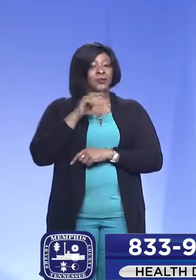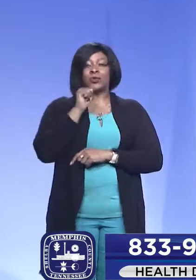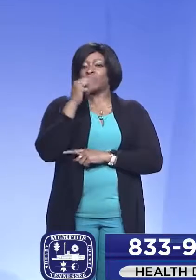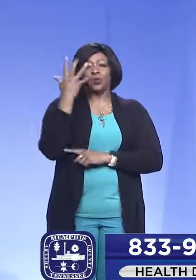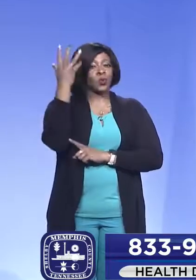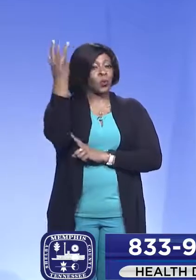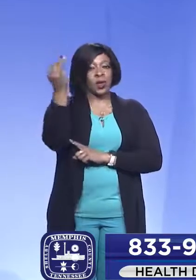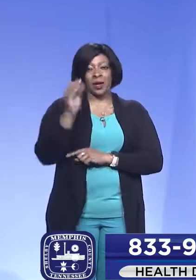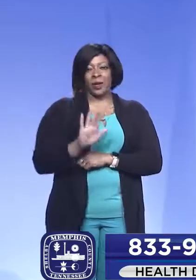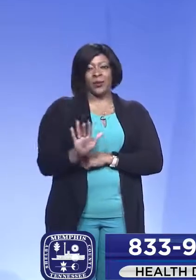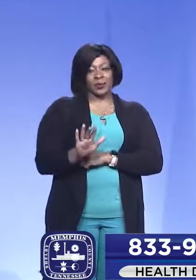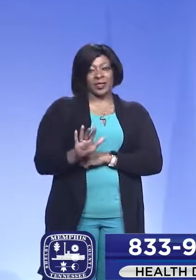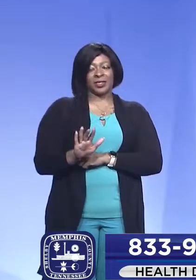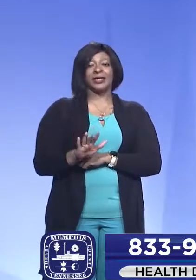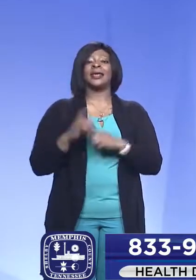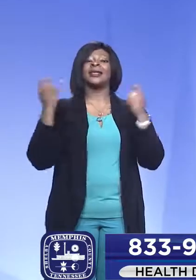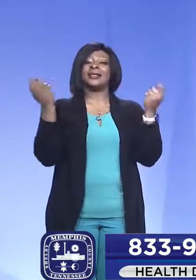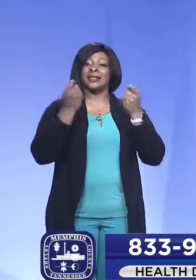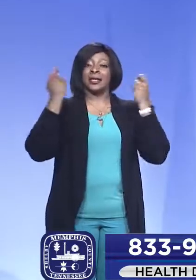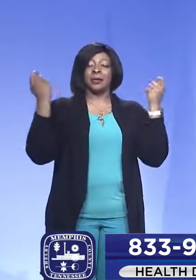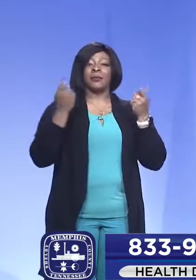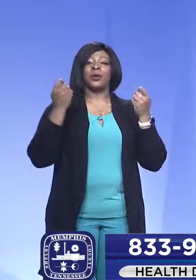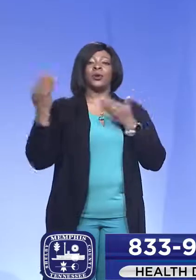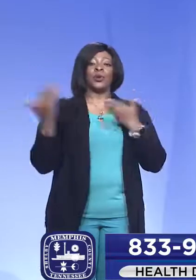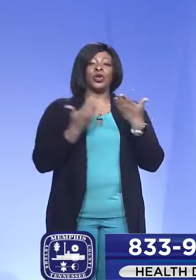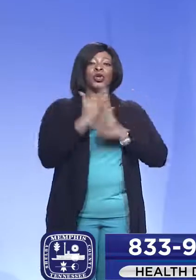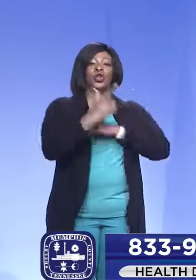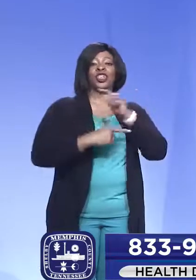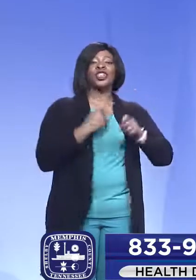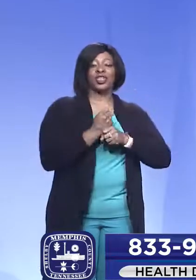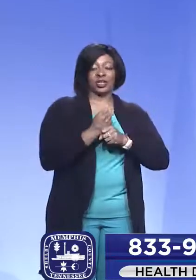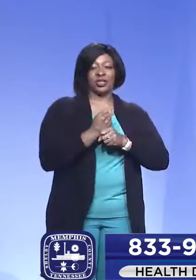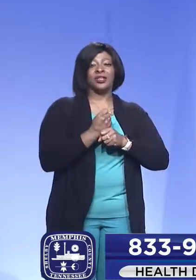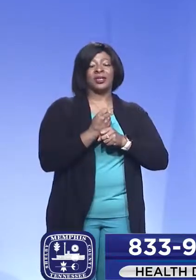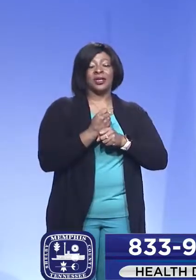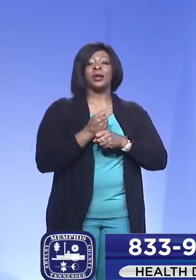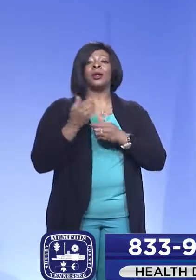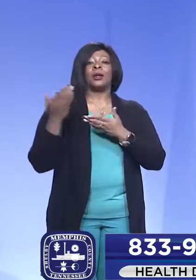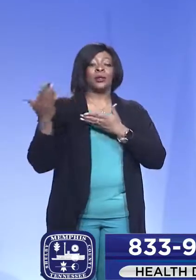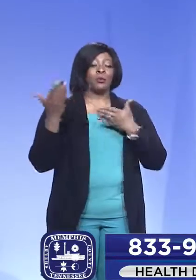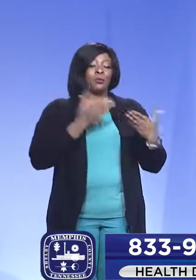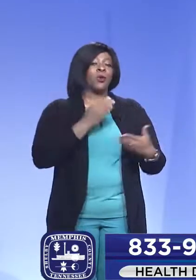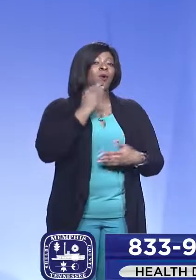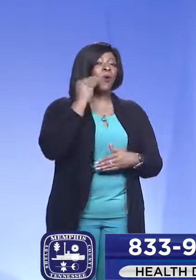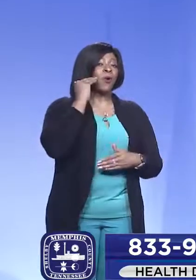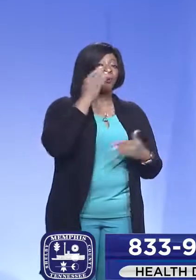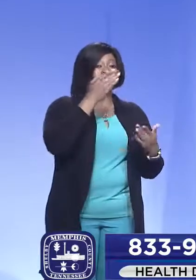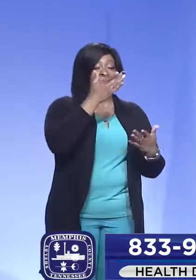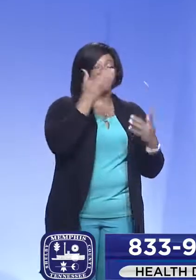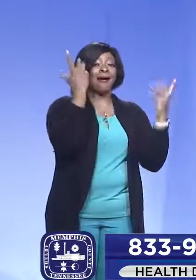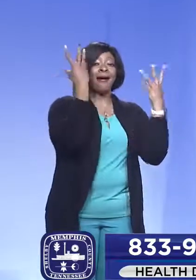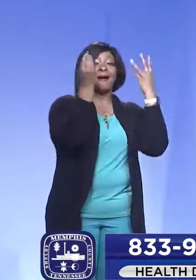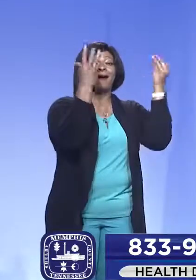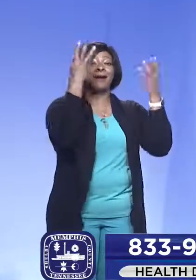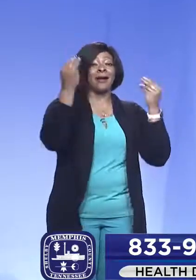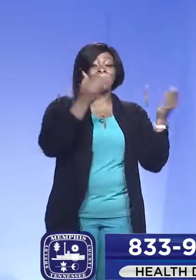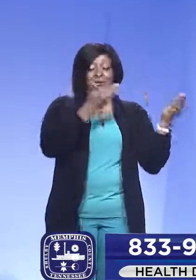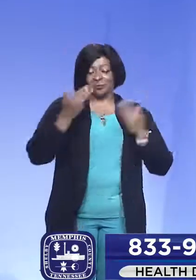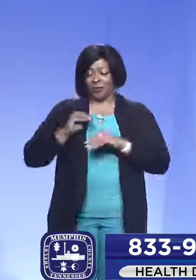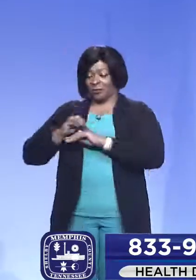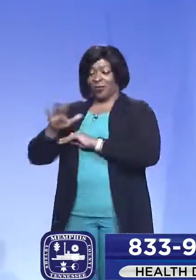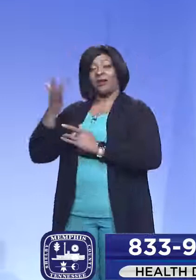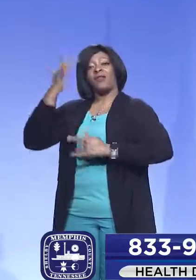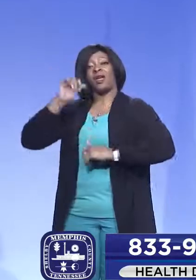go out, celebrate and bring in the new year and bring home the virus to loved ones,